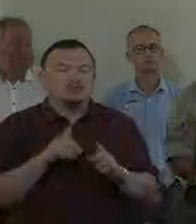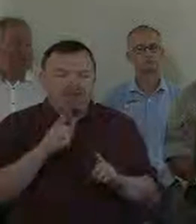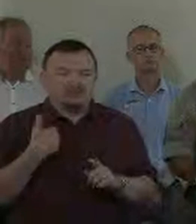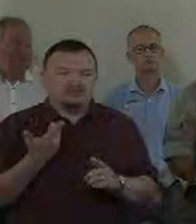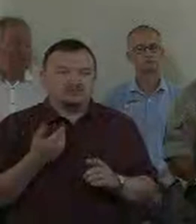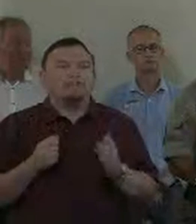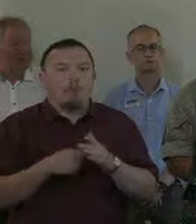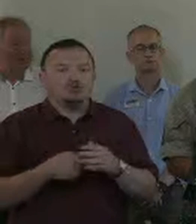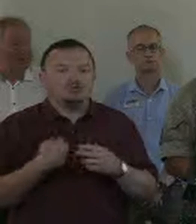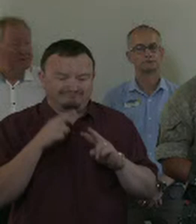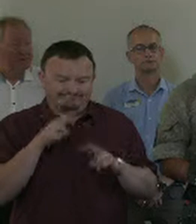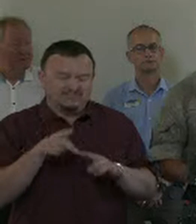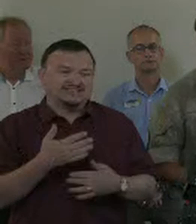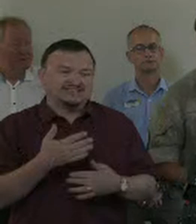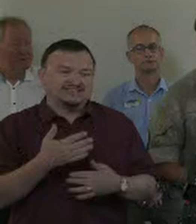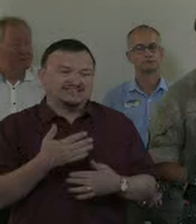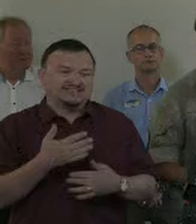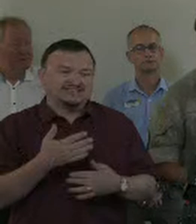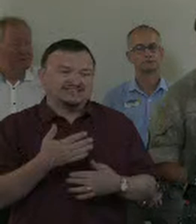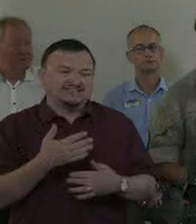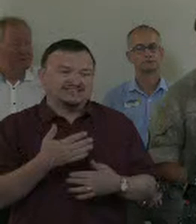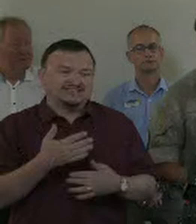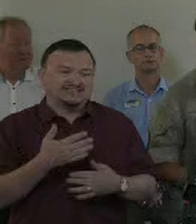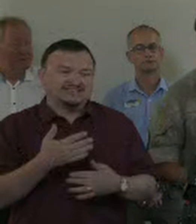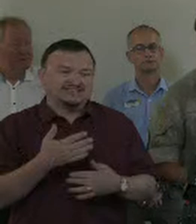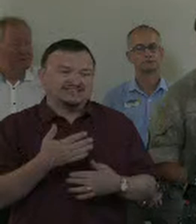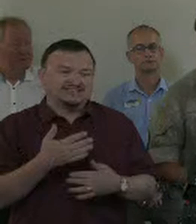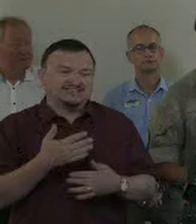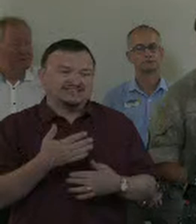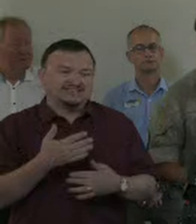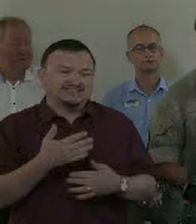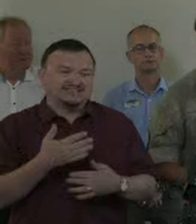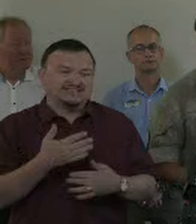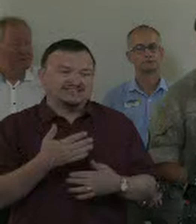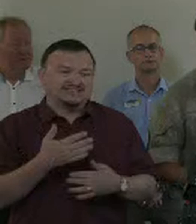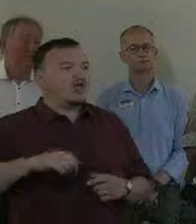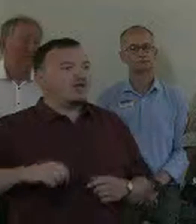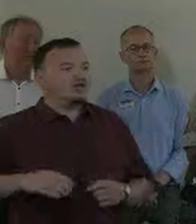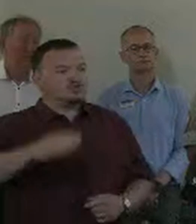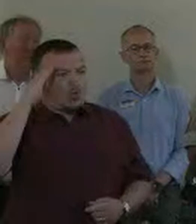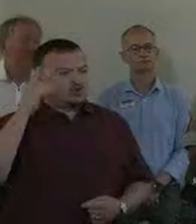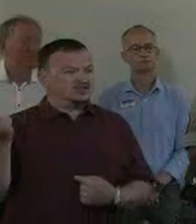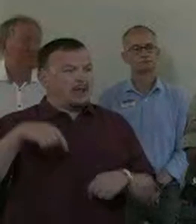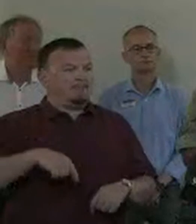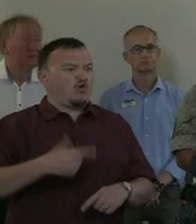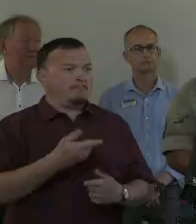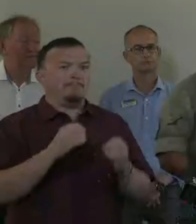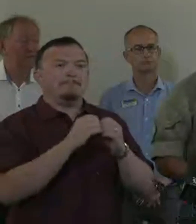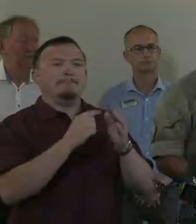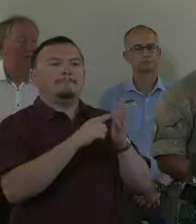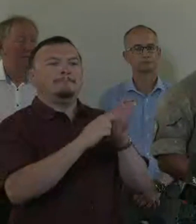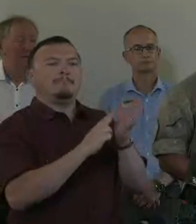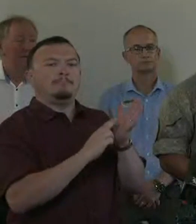prioritising community safety. Thank you. Where did the soldiers come from? Are they Burnham? Yep, so we